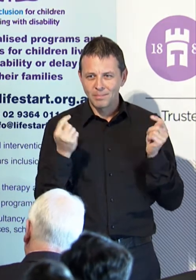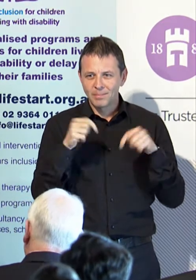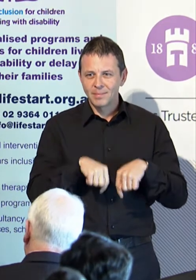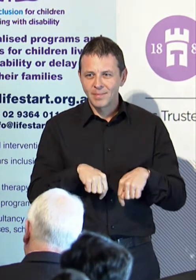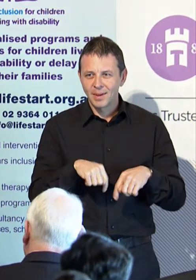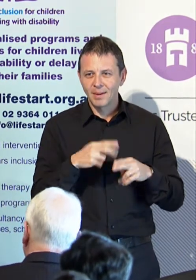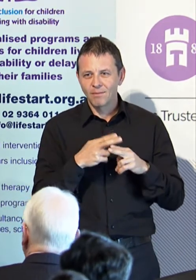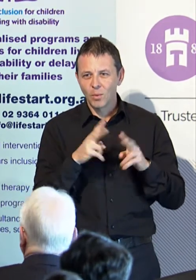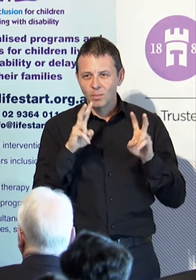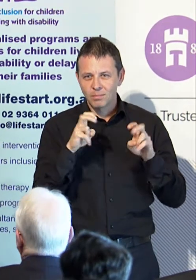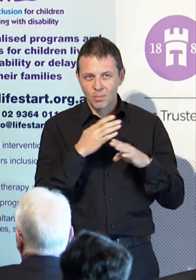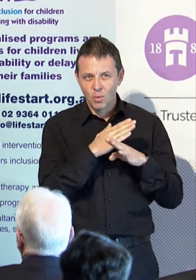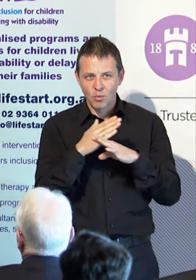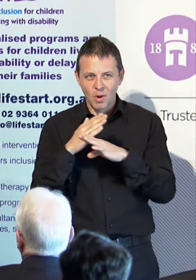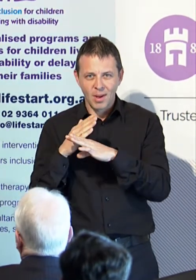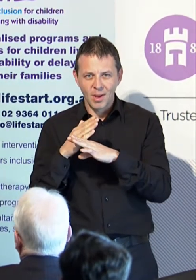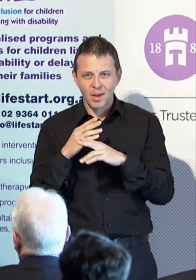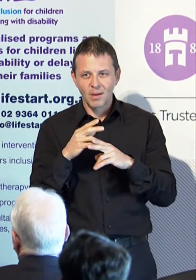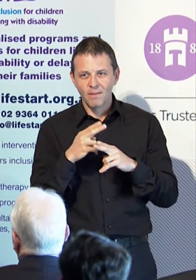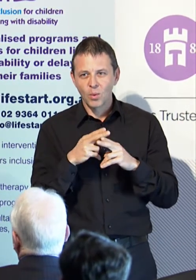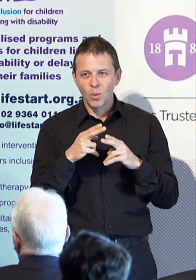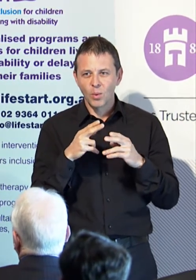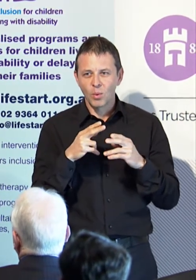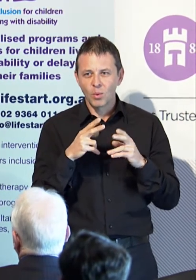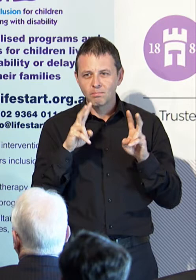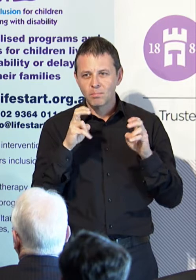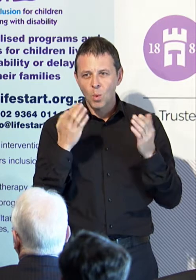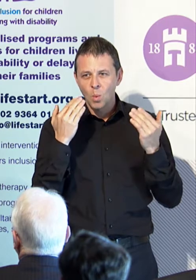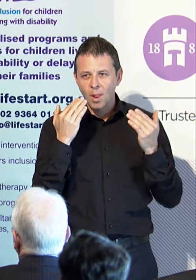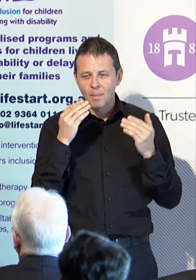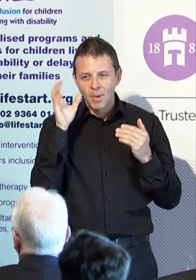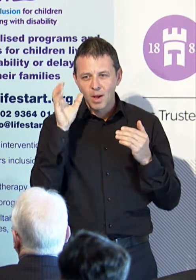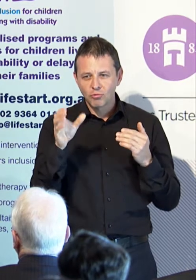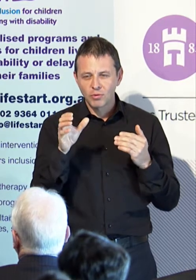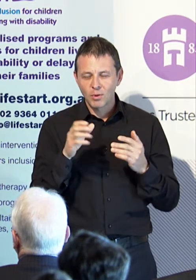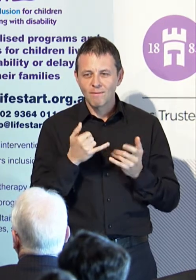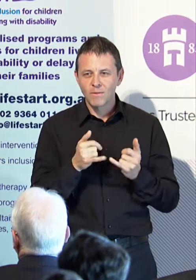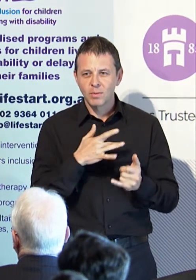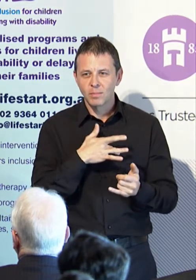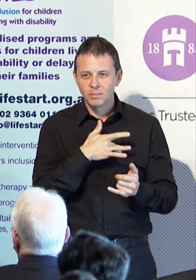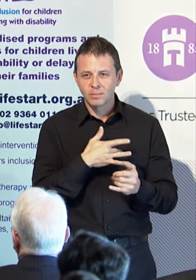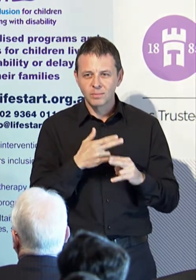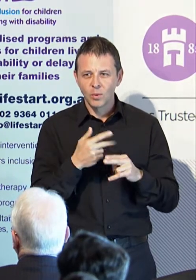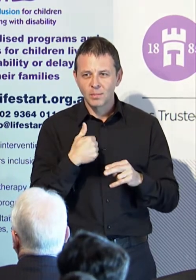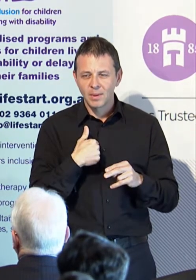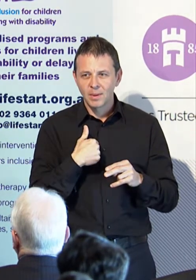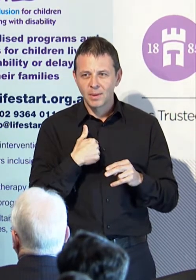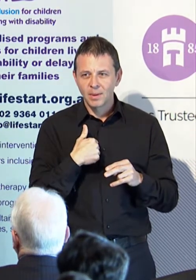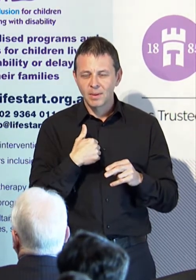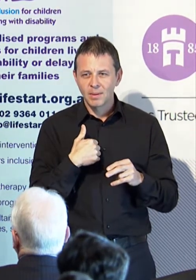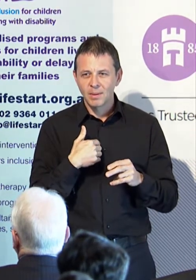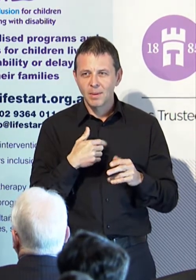to the Opera House to give welcome, and it's very moving for me, especially knowing that this is